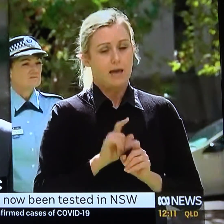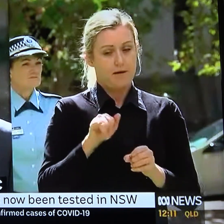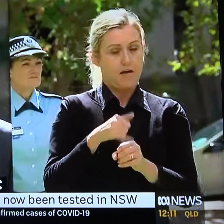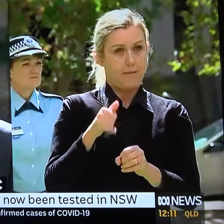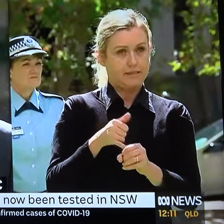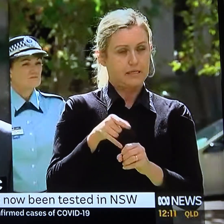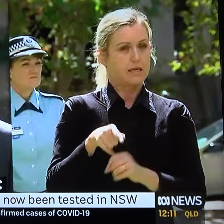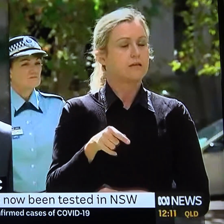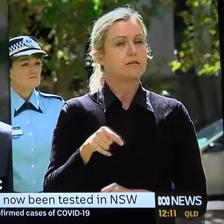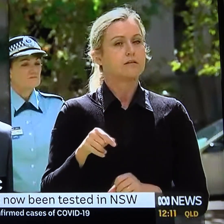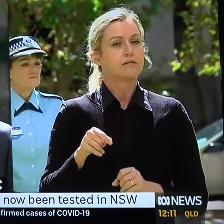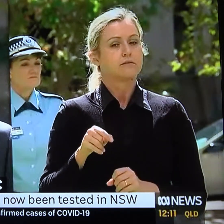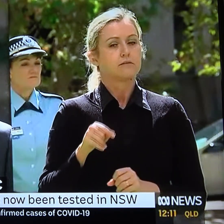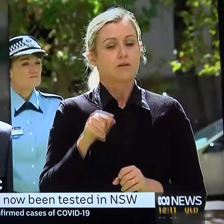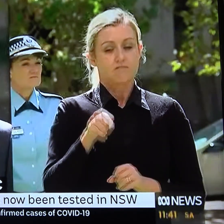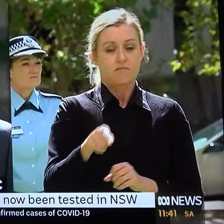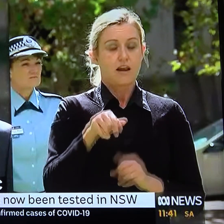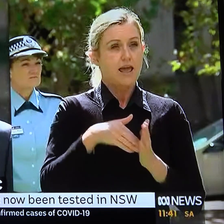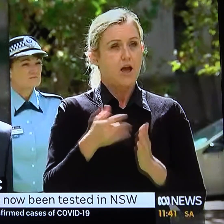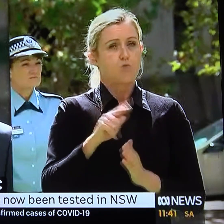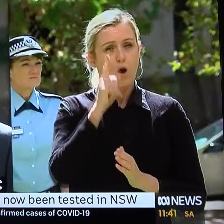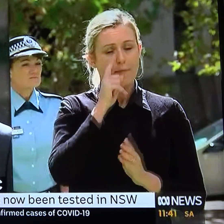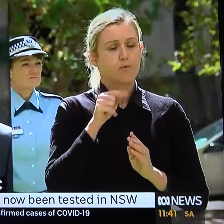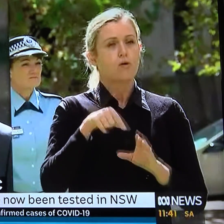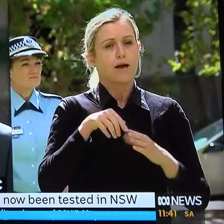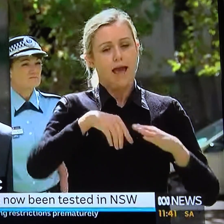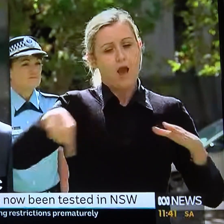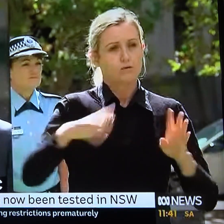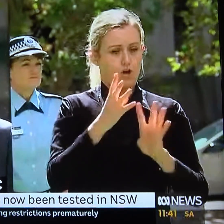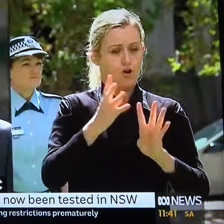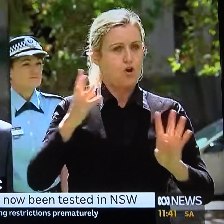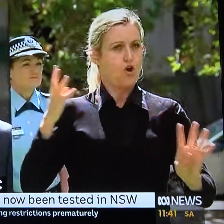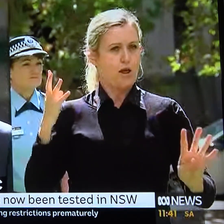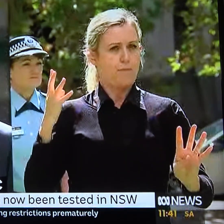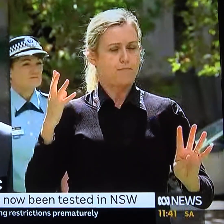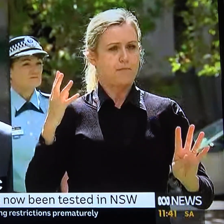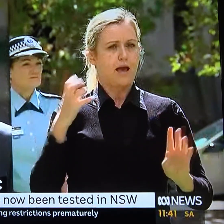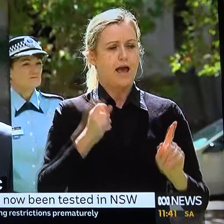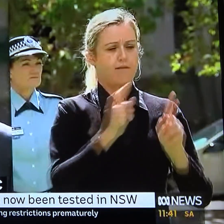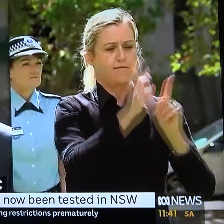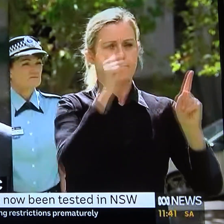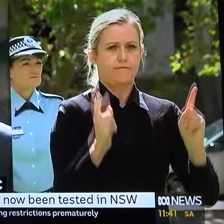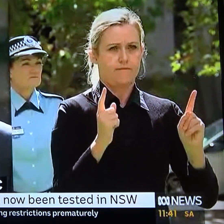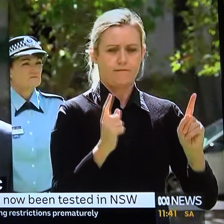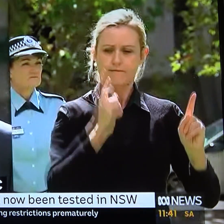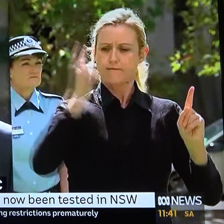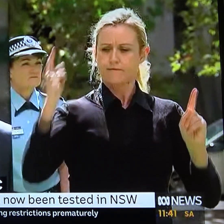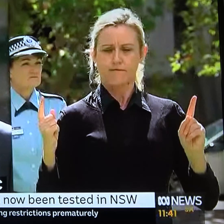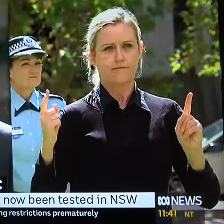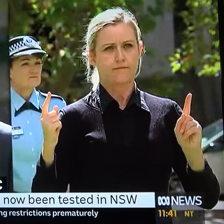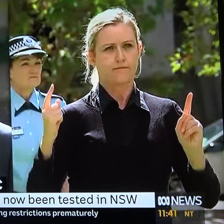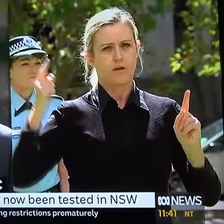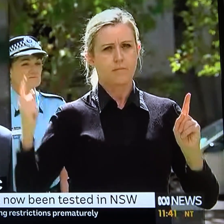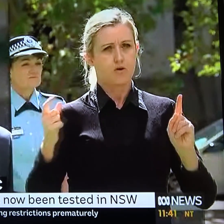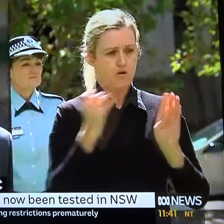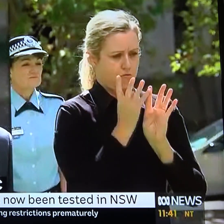distancing so that people are not all jammed in there and not getting an opportunity to pass on the virus if they happen to have it. I'm going to ask, obviously, David